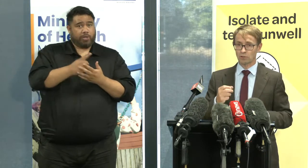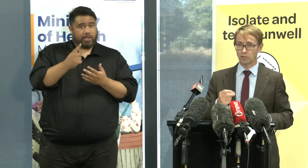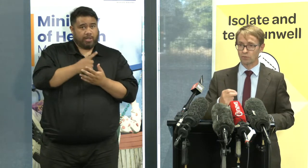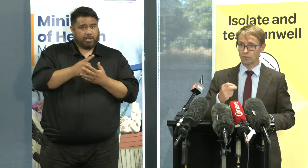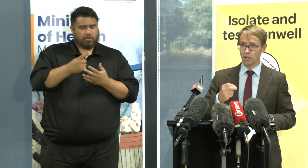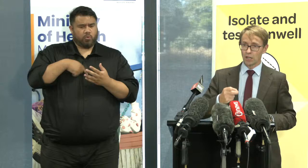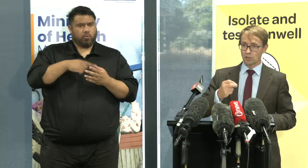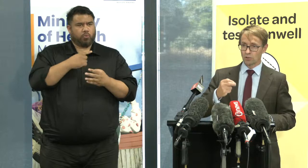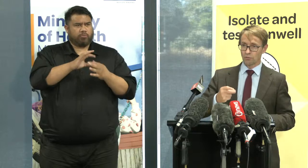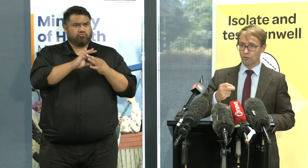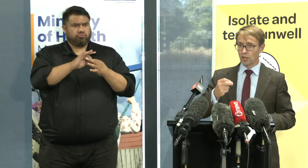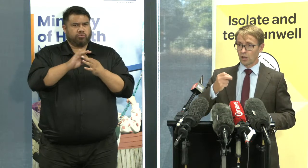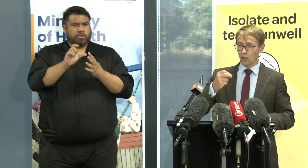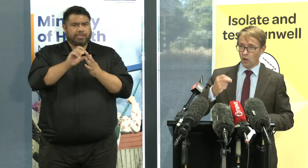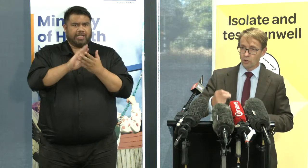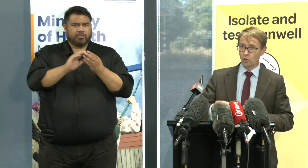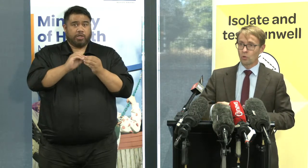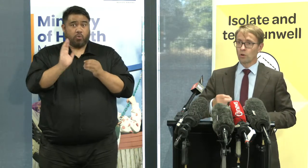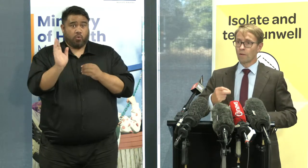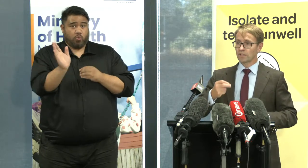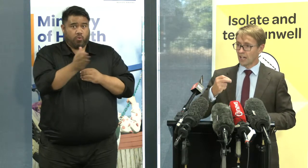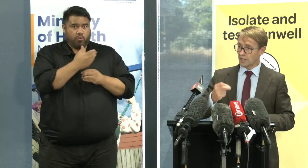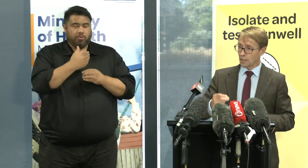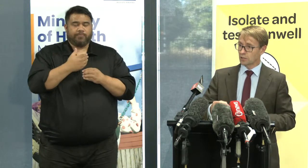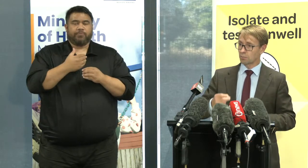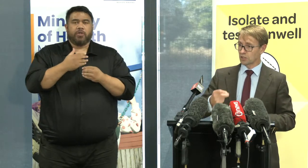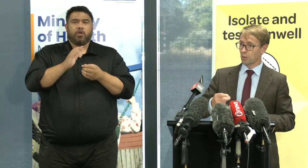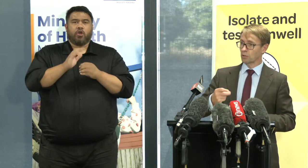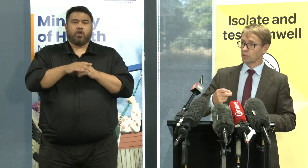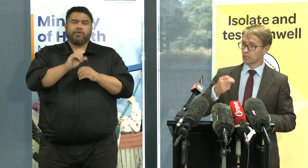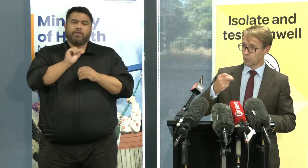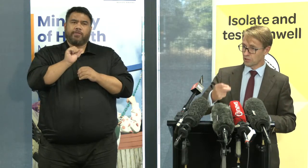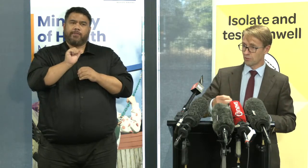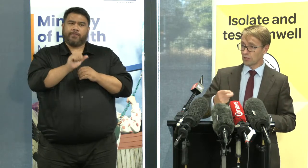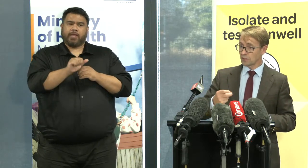on a series of sort of local,